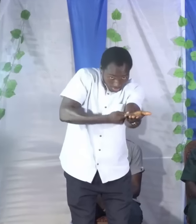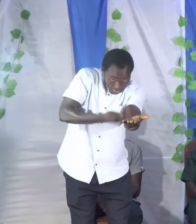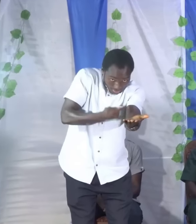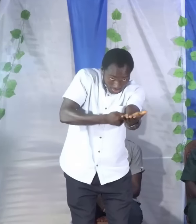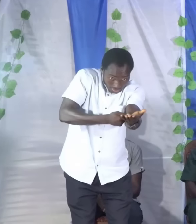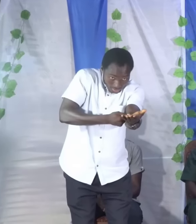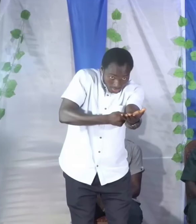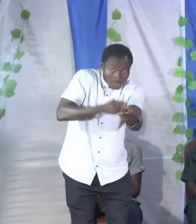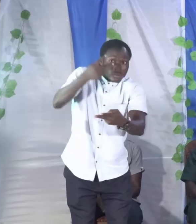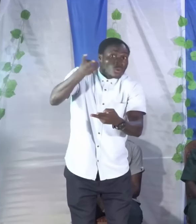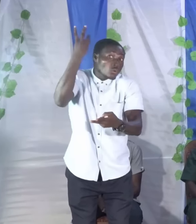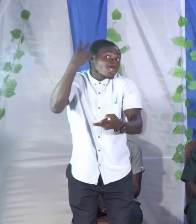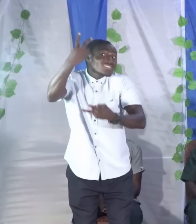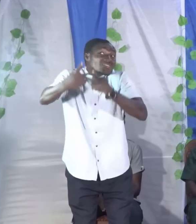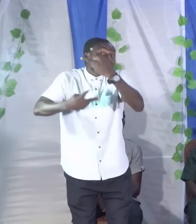ɛnkyɛn me tie ne yie